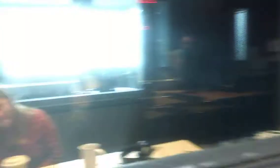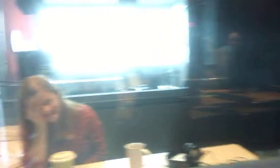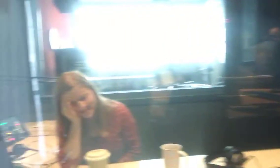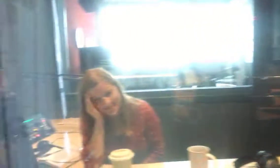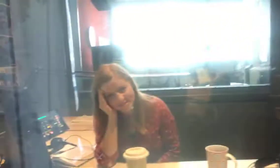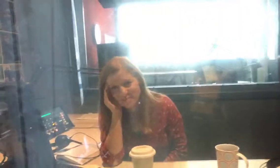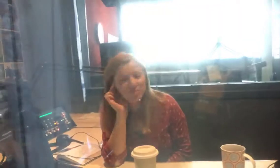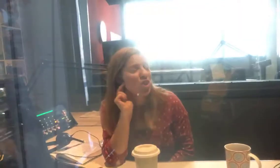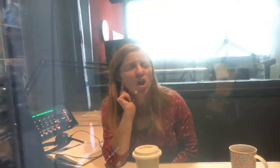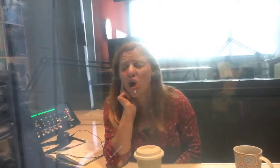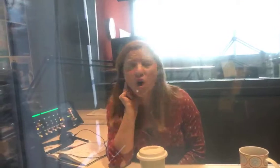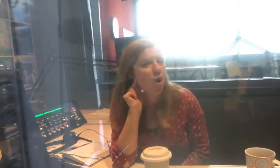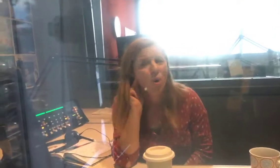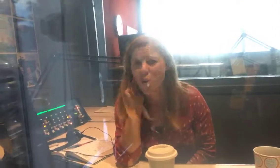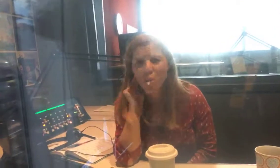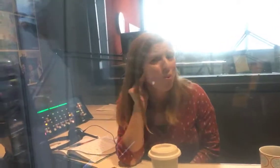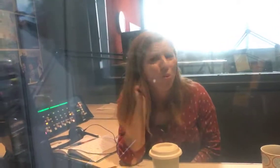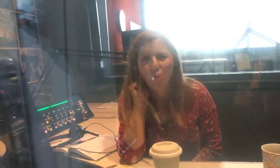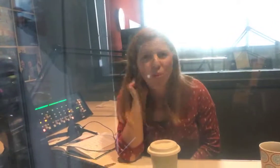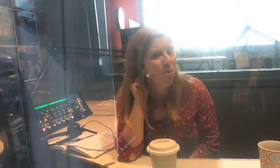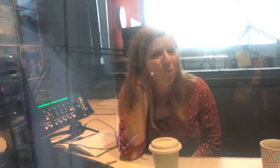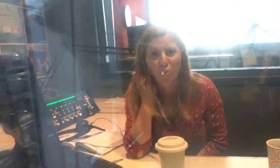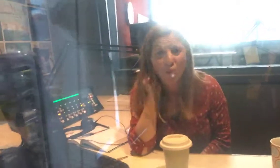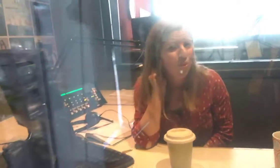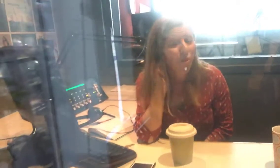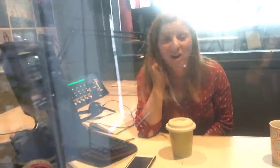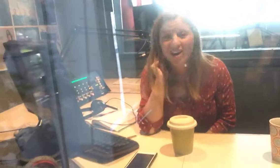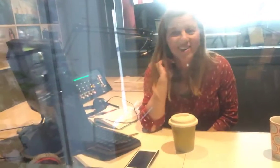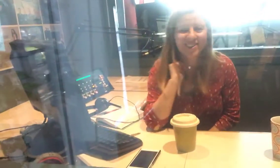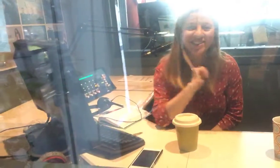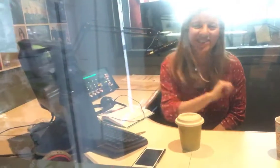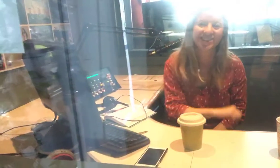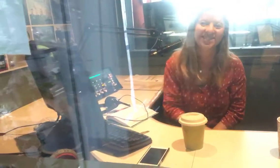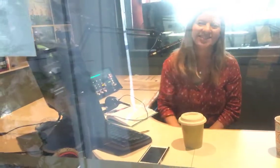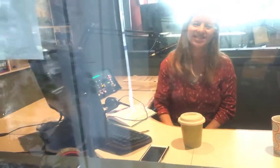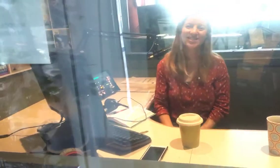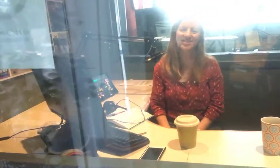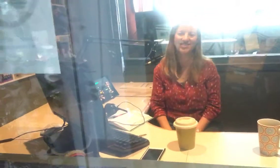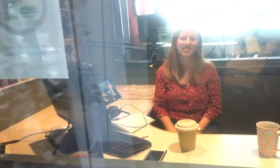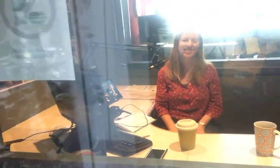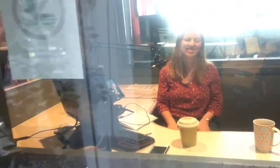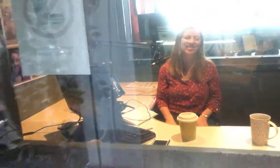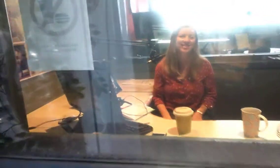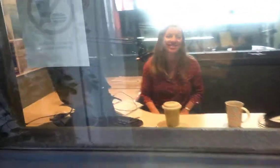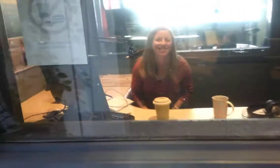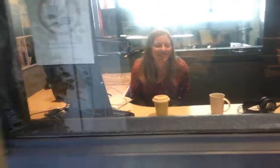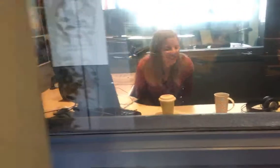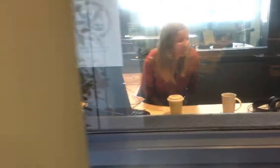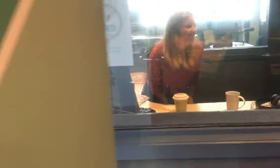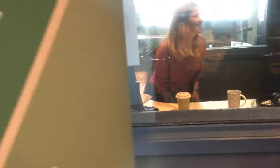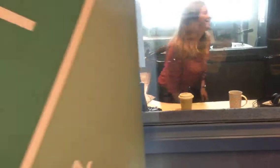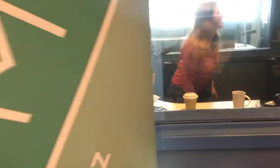will know, but we'll put this to the test. It's coming up after this song from Mercy Me on Rima.